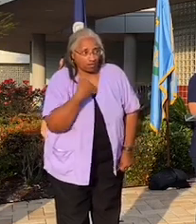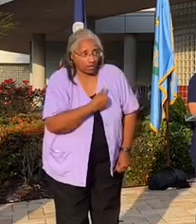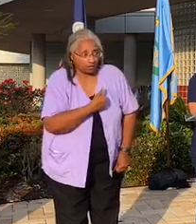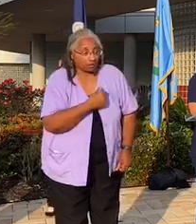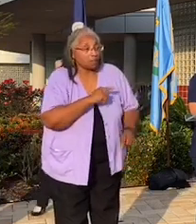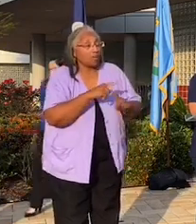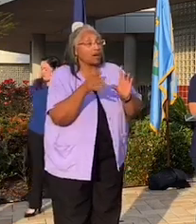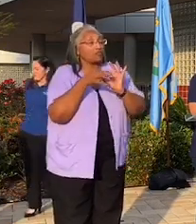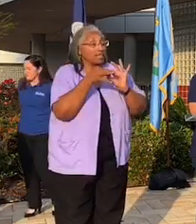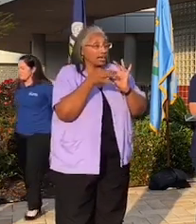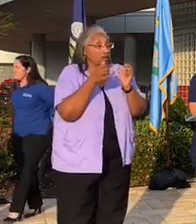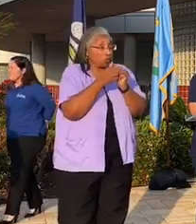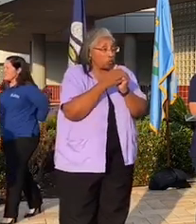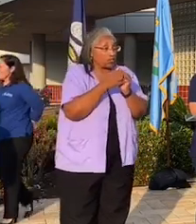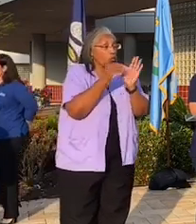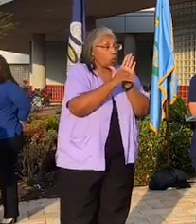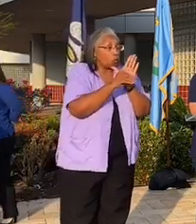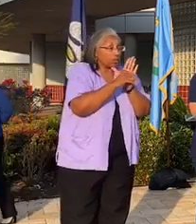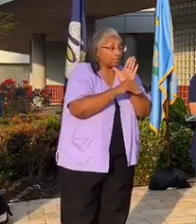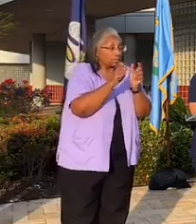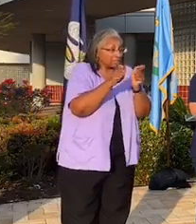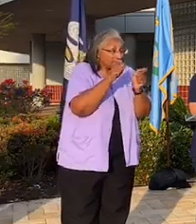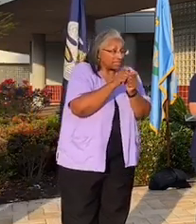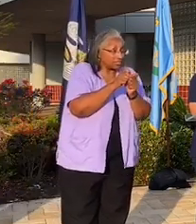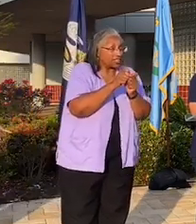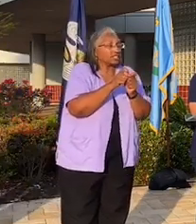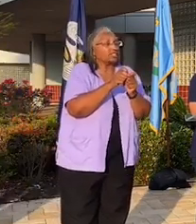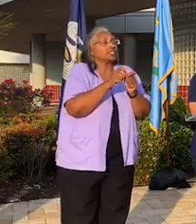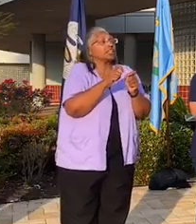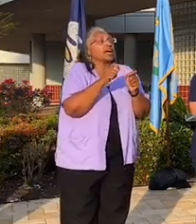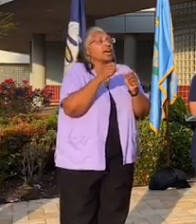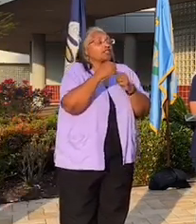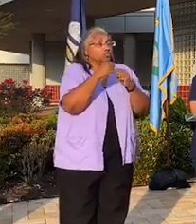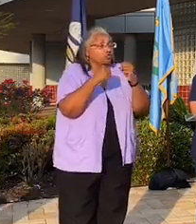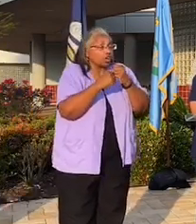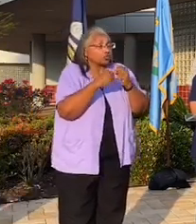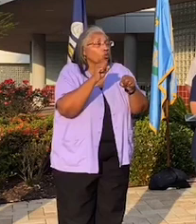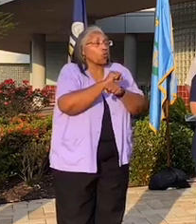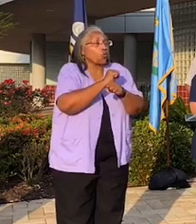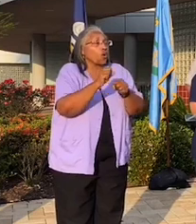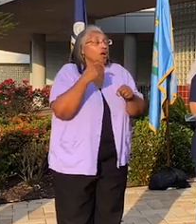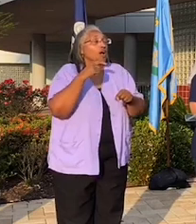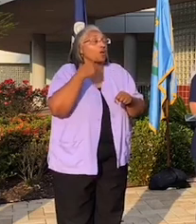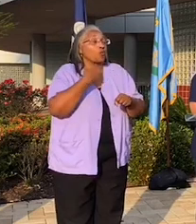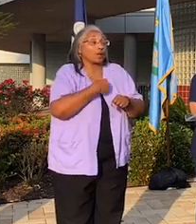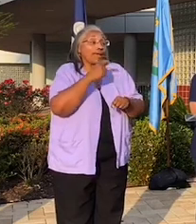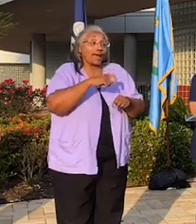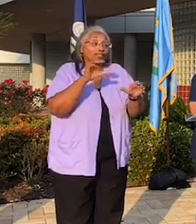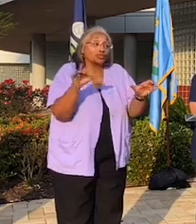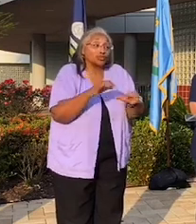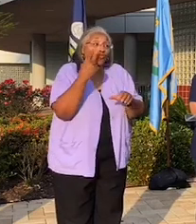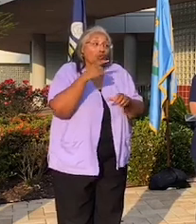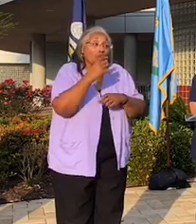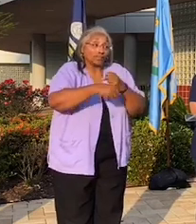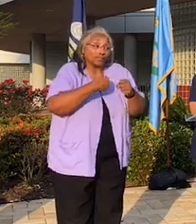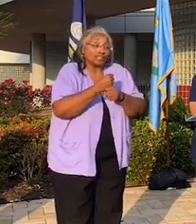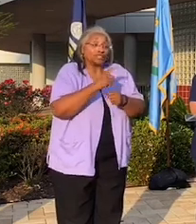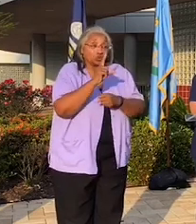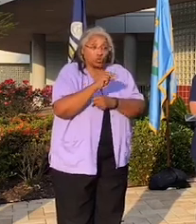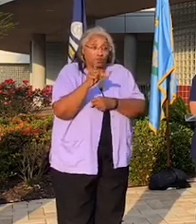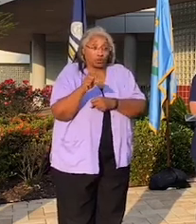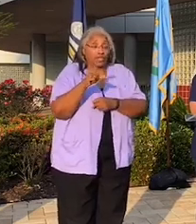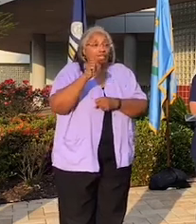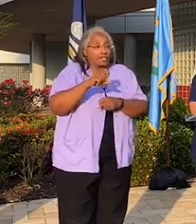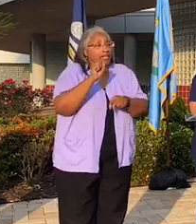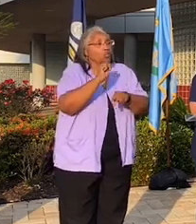relates to Orleans, and with the amount of infrastructure work that we've had to put on the street for 2020, we need that work to